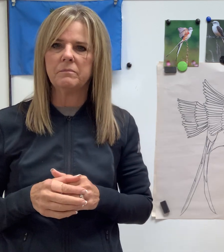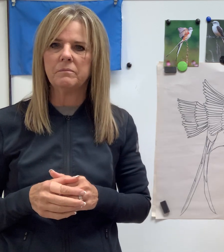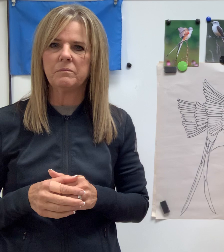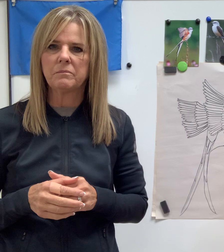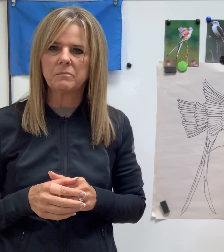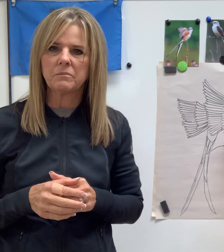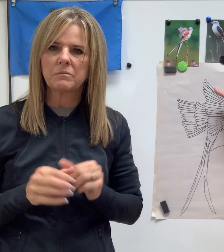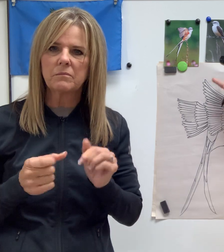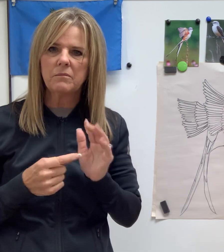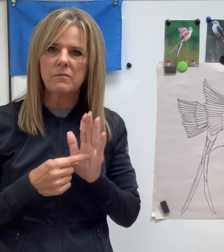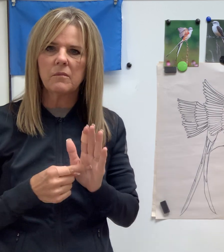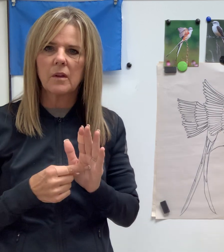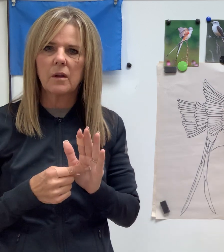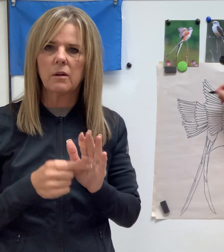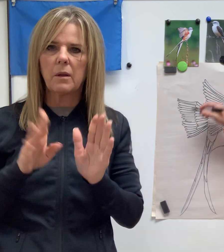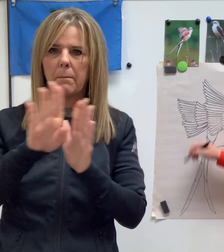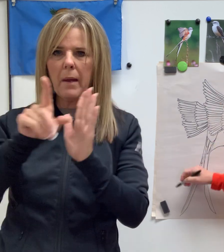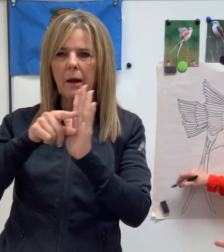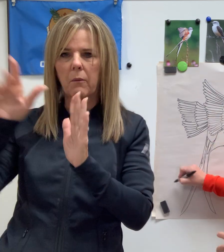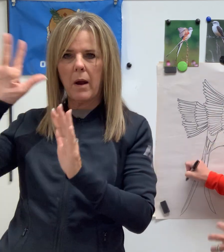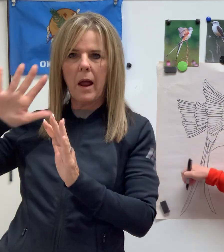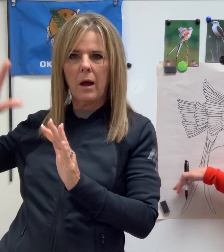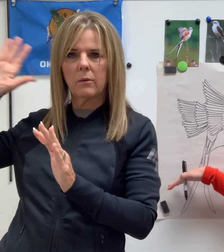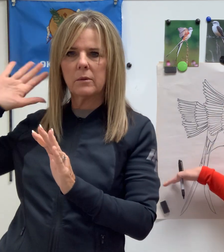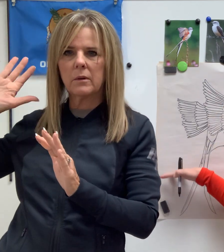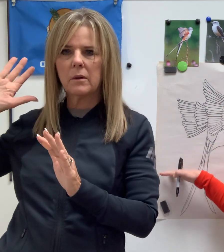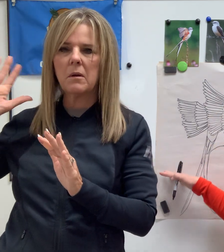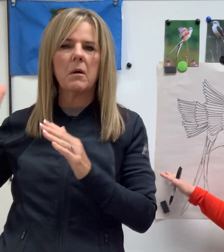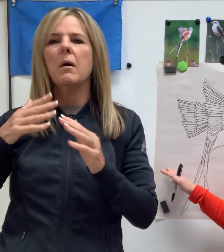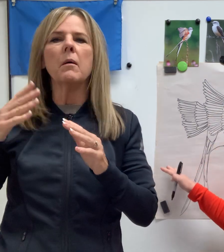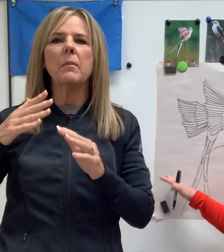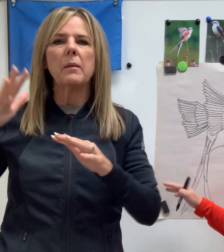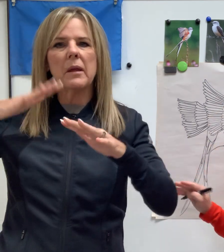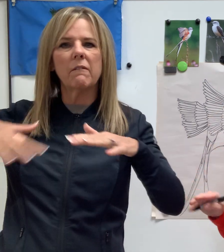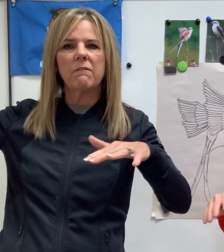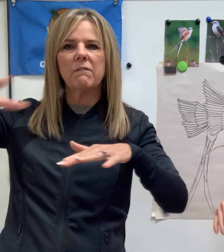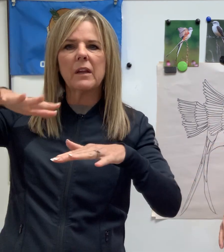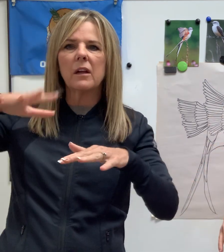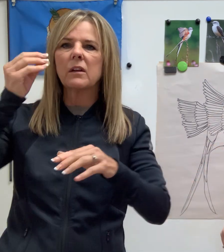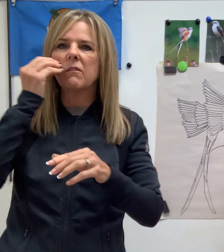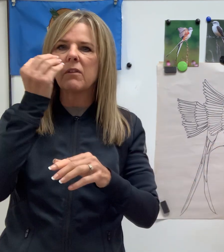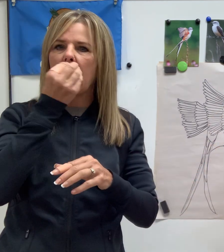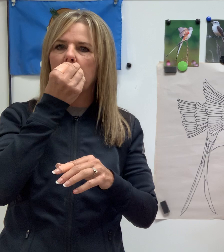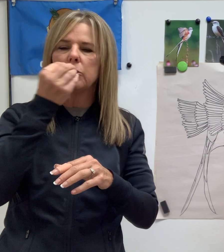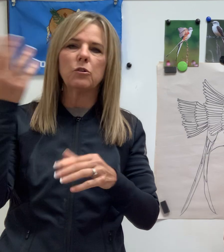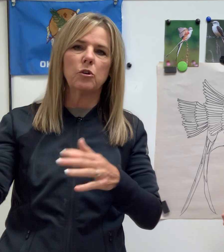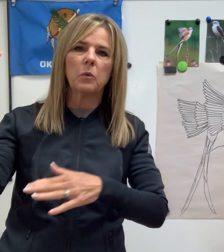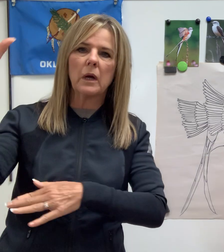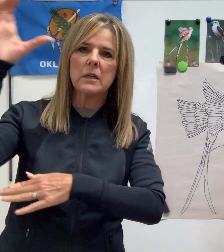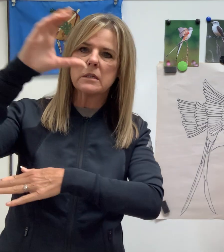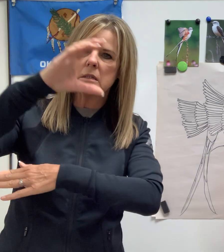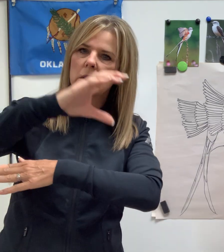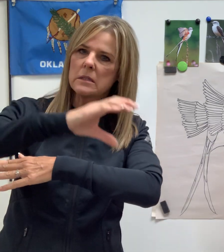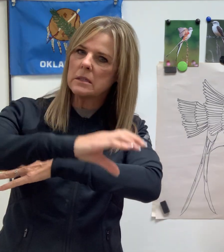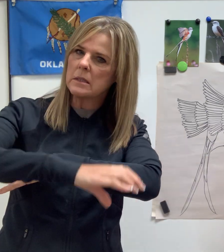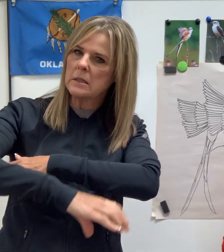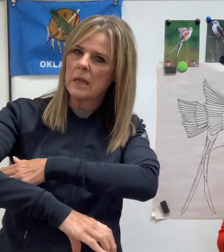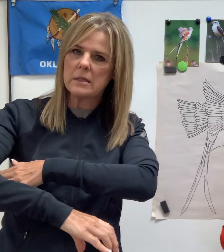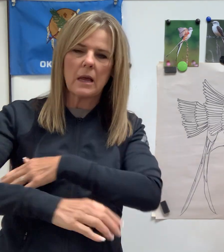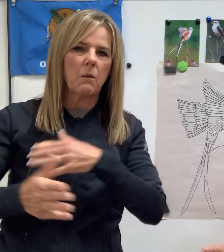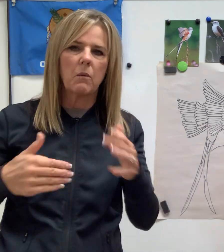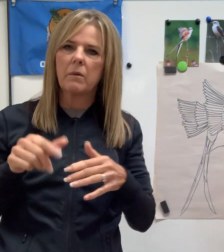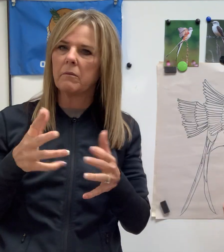You could show some background if you want to. You could show a field of flowers. You could show a sunset. You could do whatever you like in the